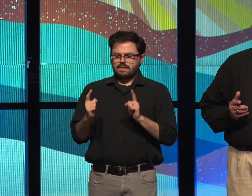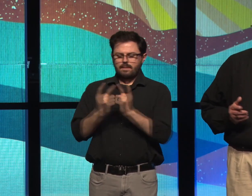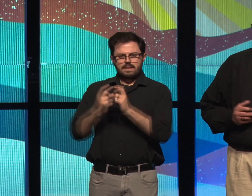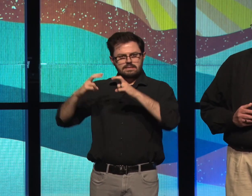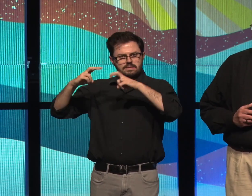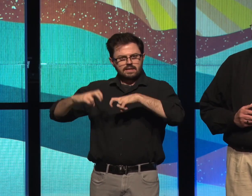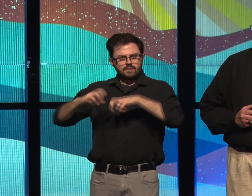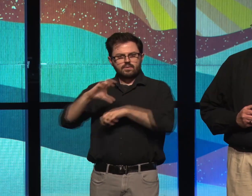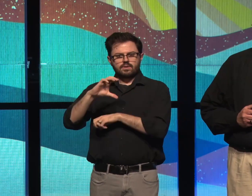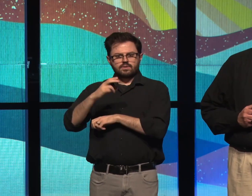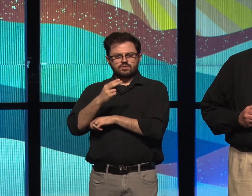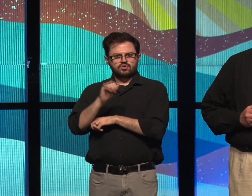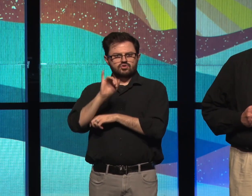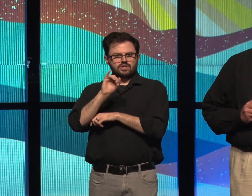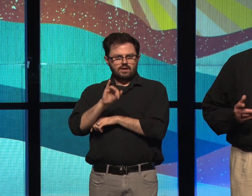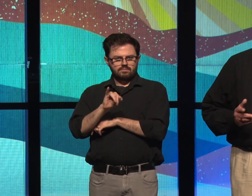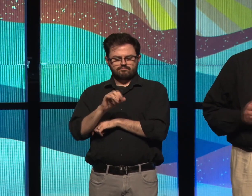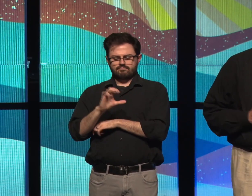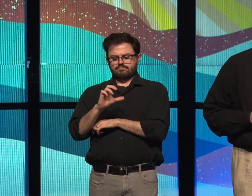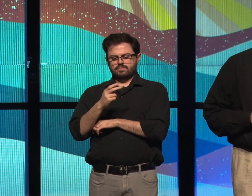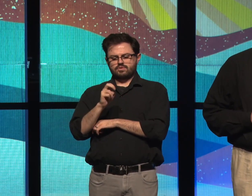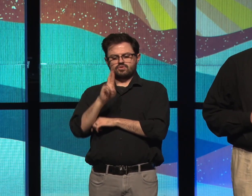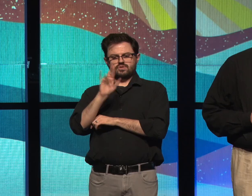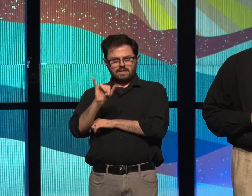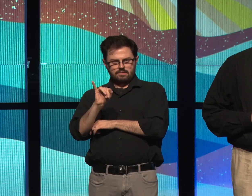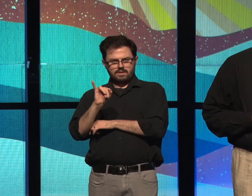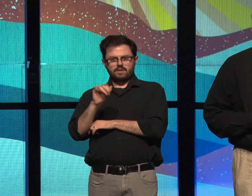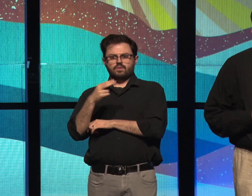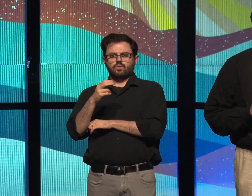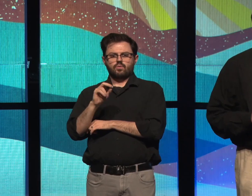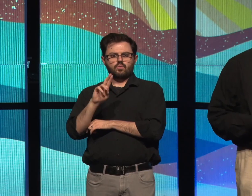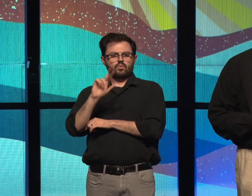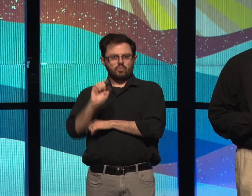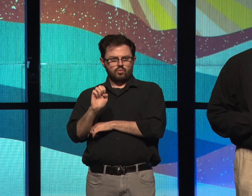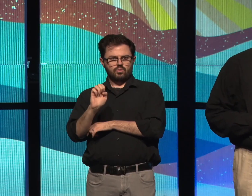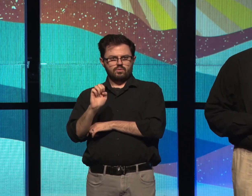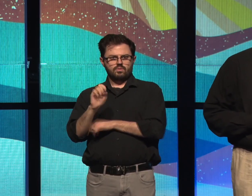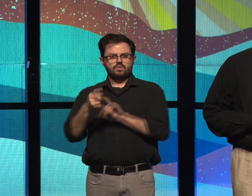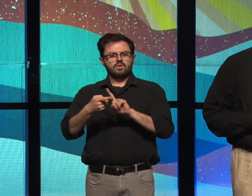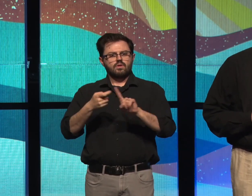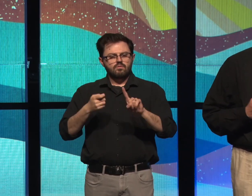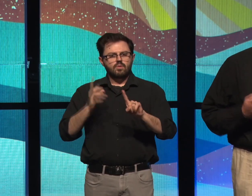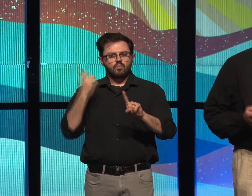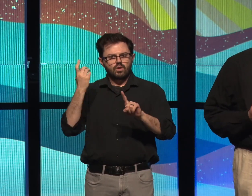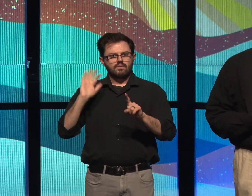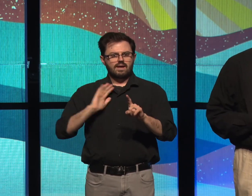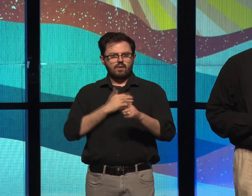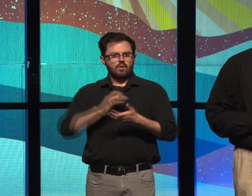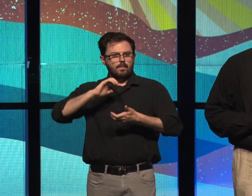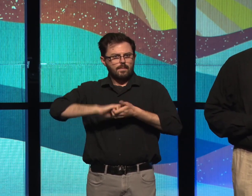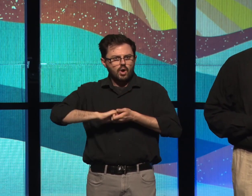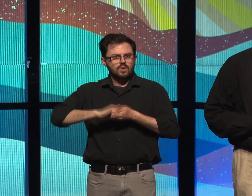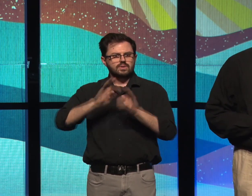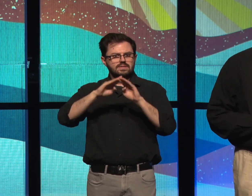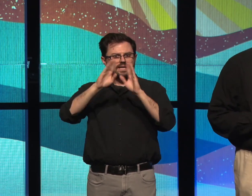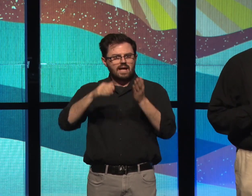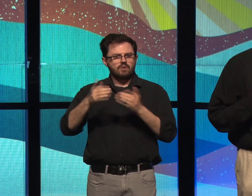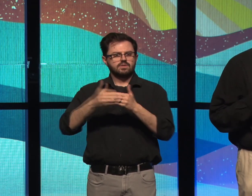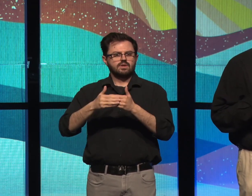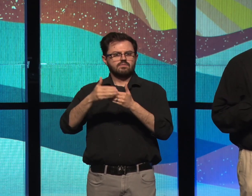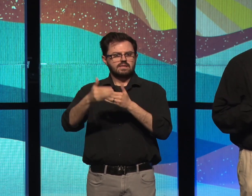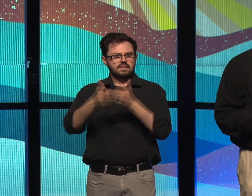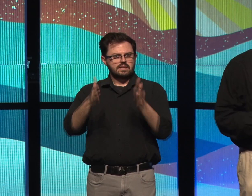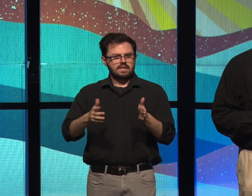from one of our partners in Hope, House of Neighborly Service. Let's take a break for just a moment and listen to the interview